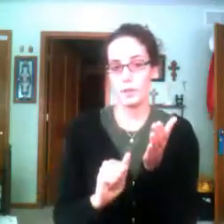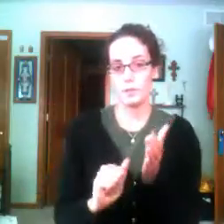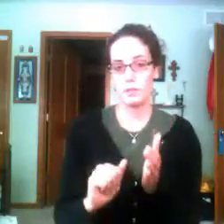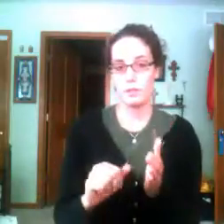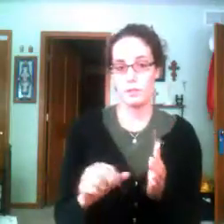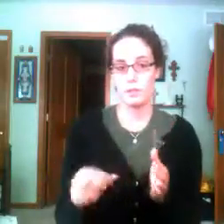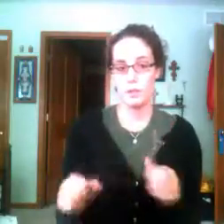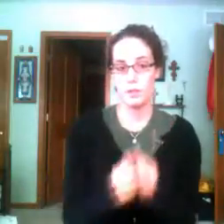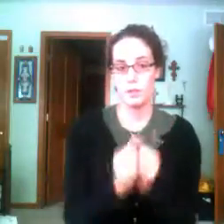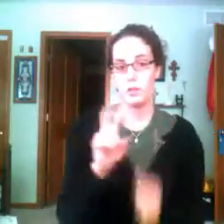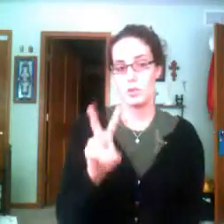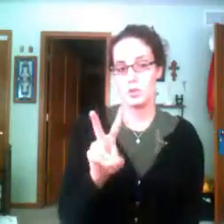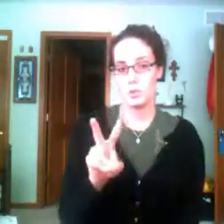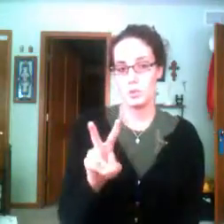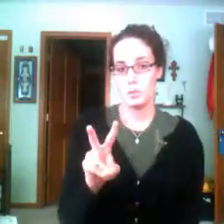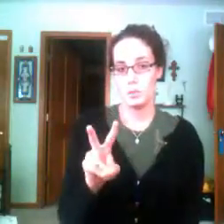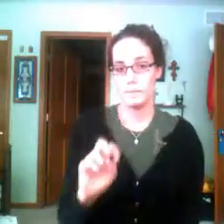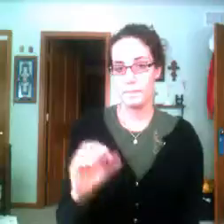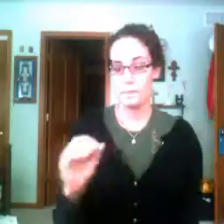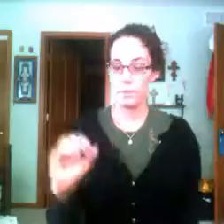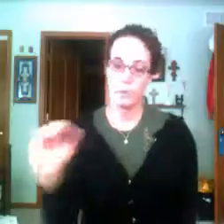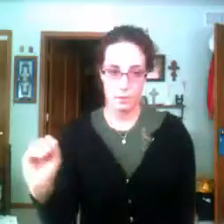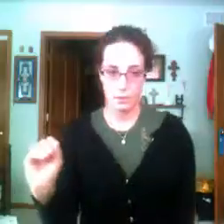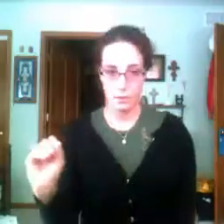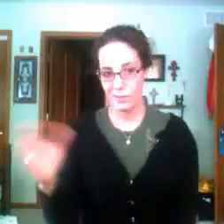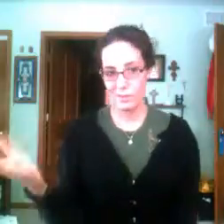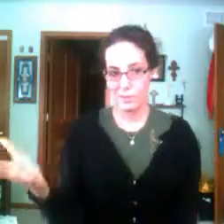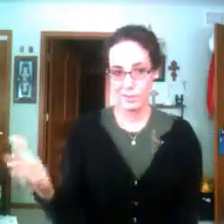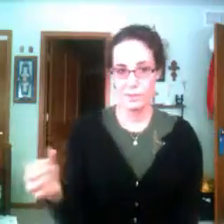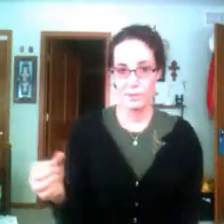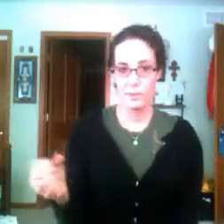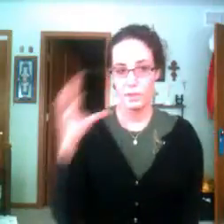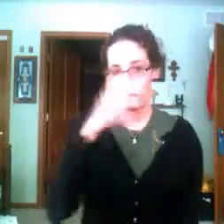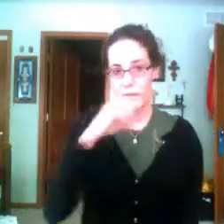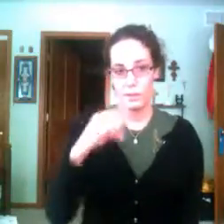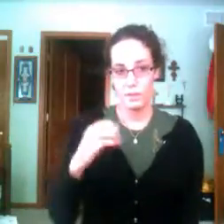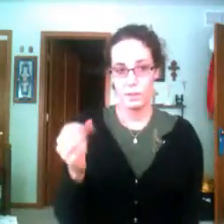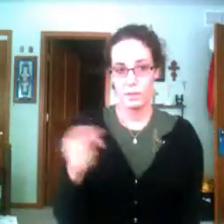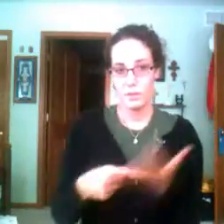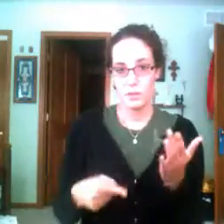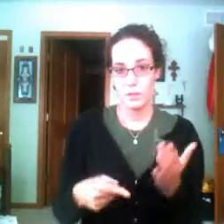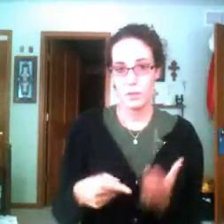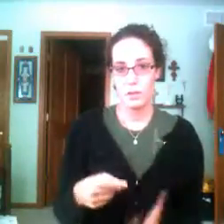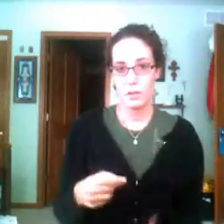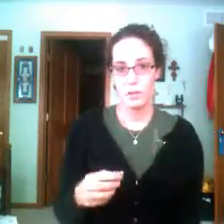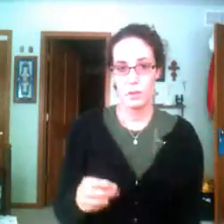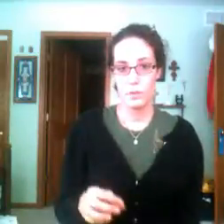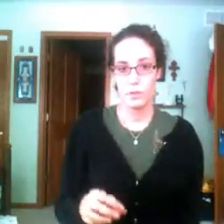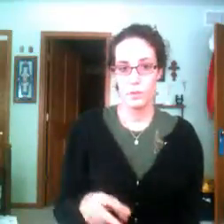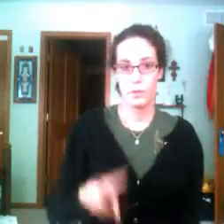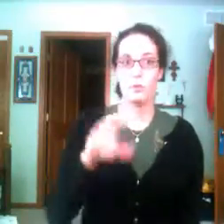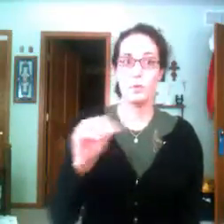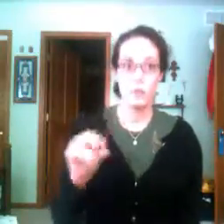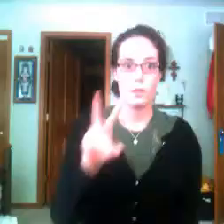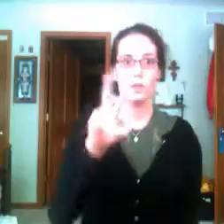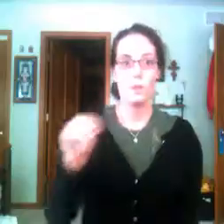on a 0 here, a 0 here. And guess what? We're going to keep getting 20, 20, 20, 20, 20. And we're going